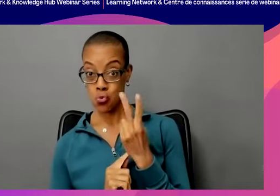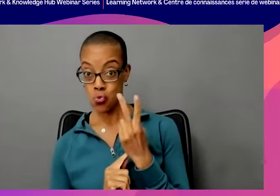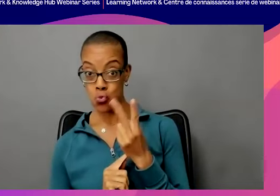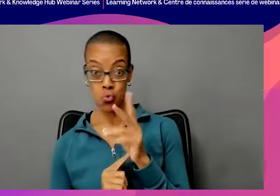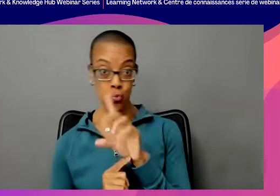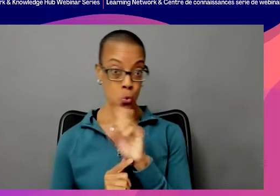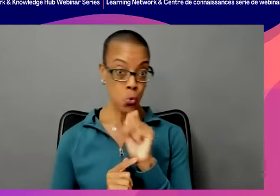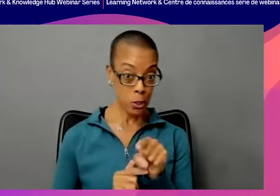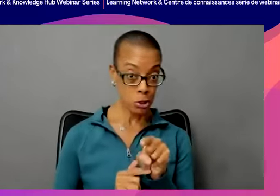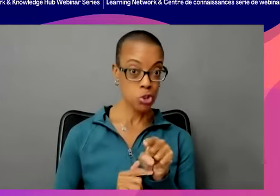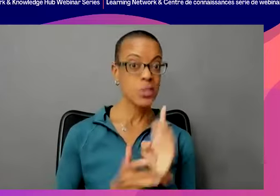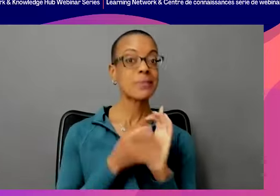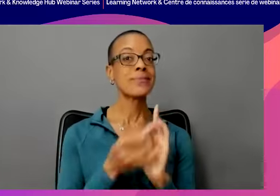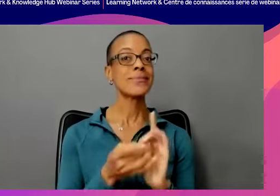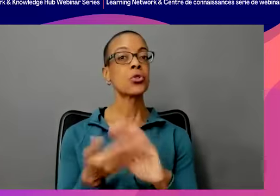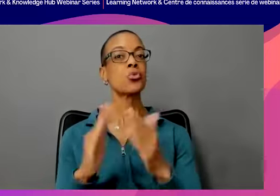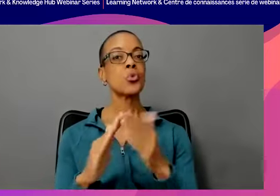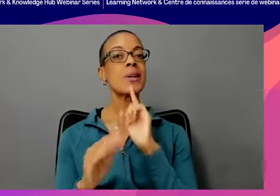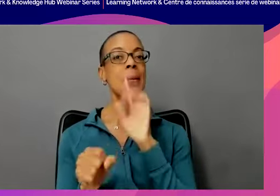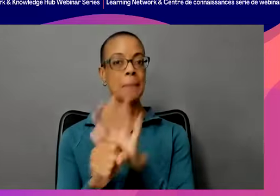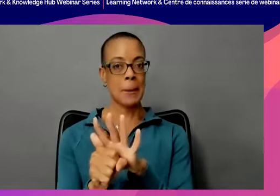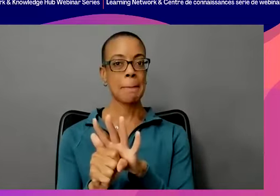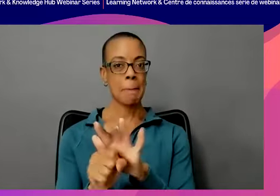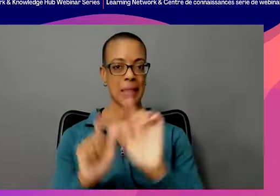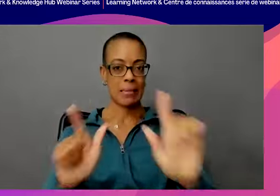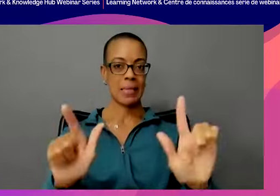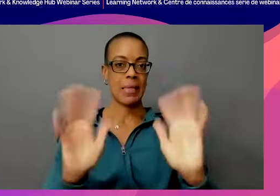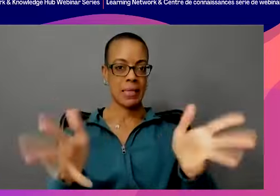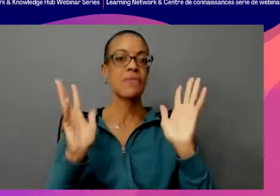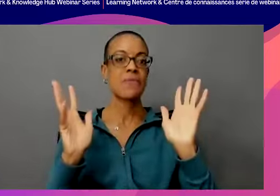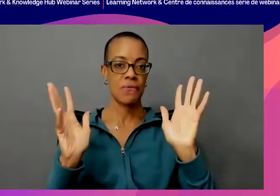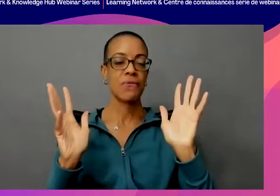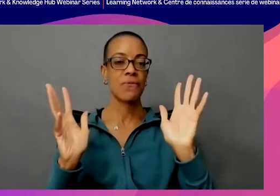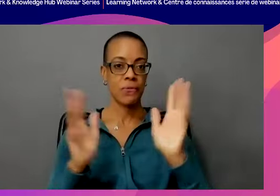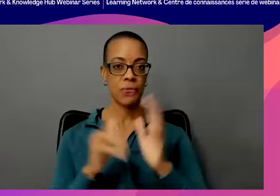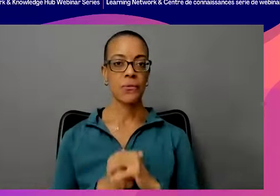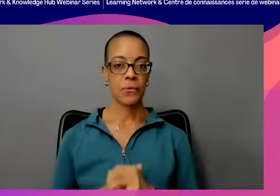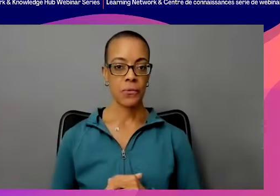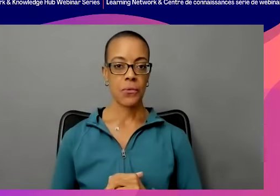it on this community commitments slide, that would be great. There was a request for that.